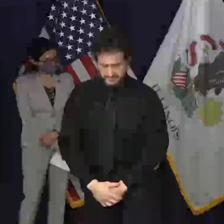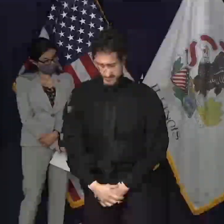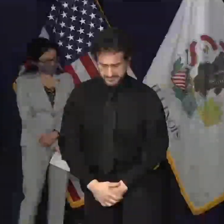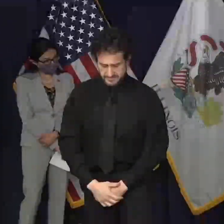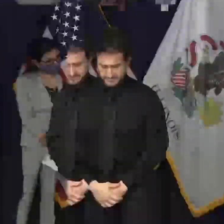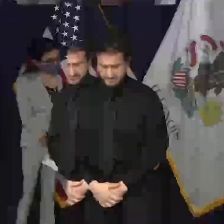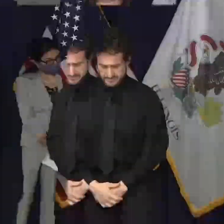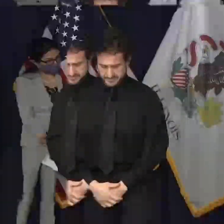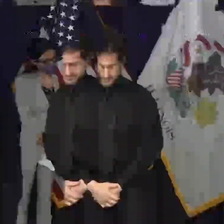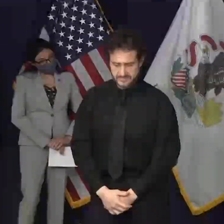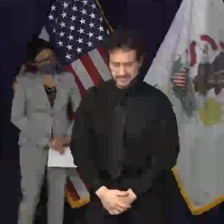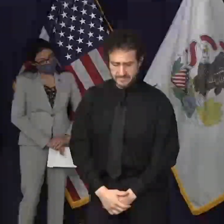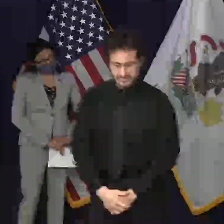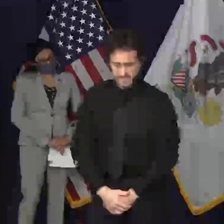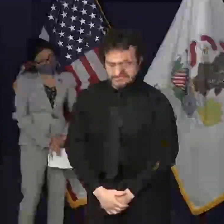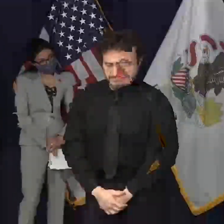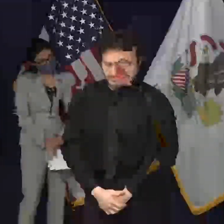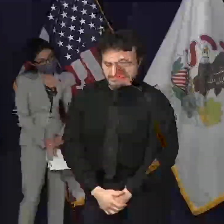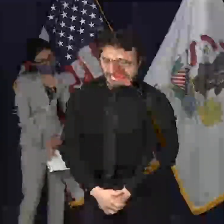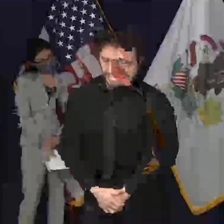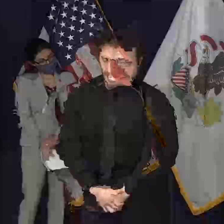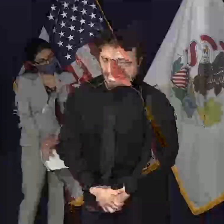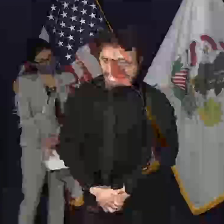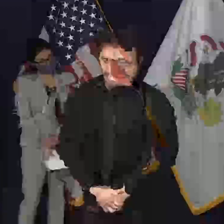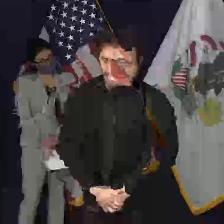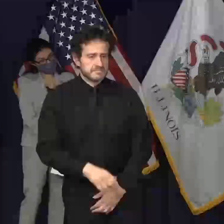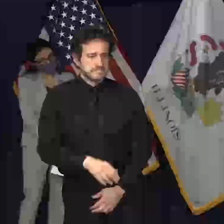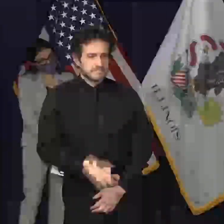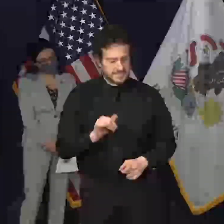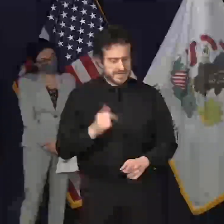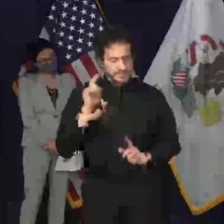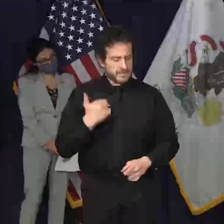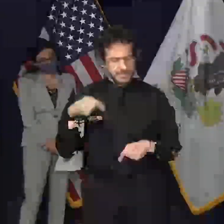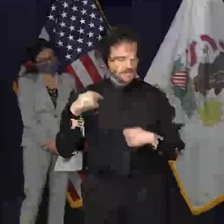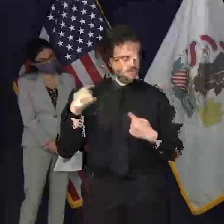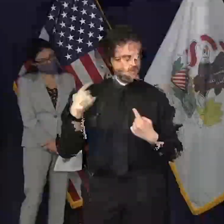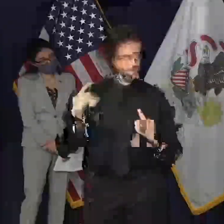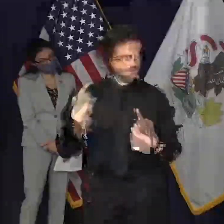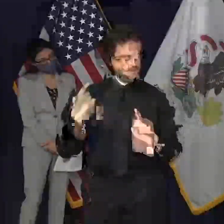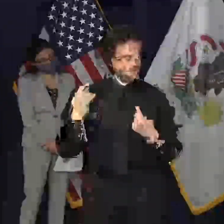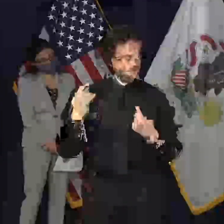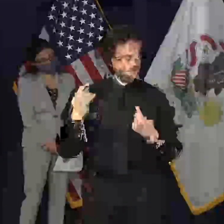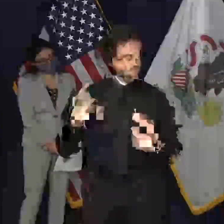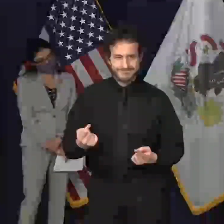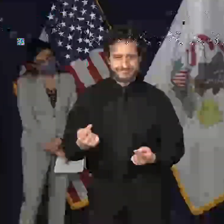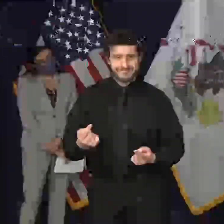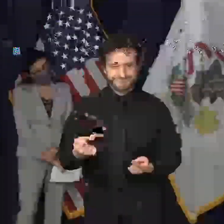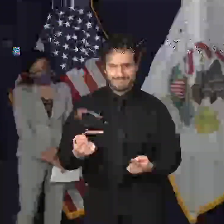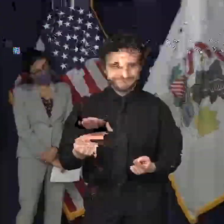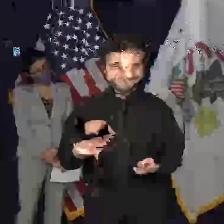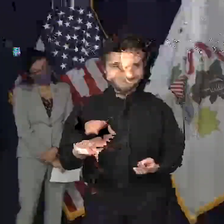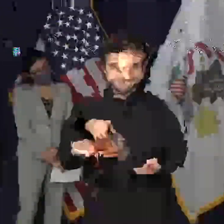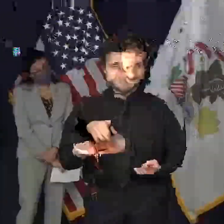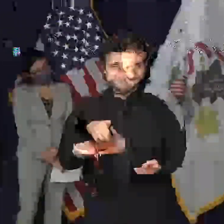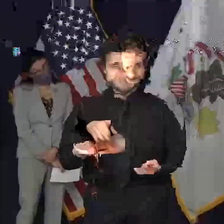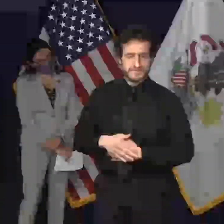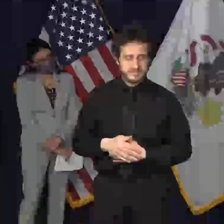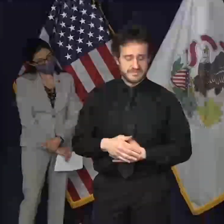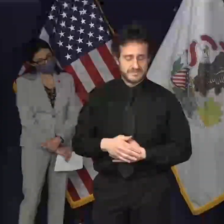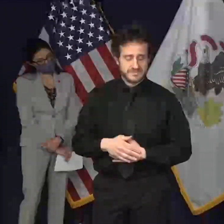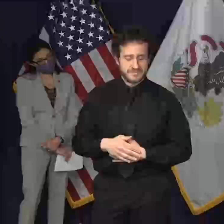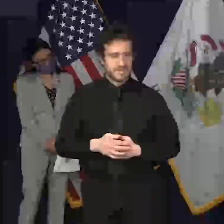So again, it ties into the same thing that we've been saying, I guess, all afternoon, that nothing in this situation